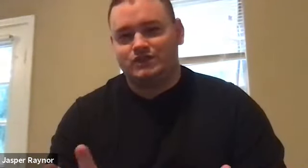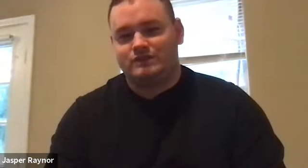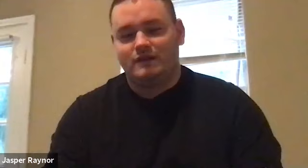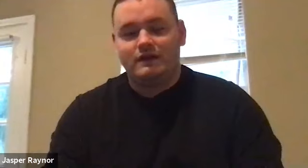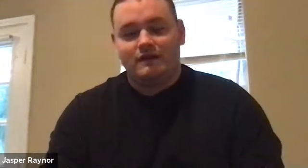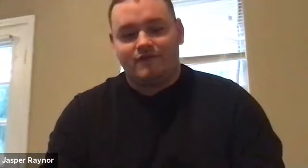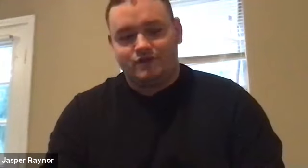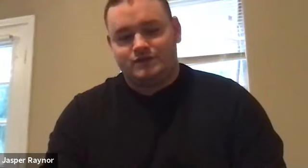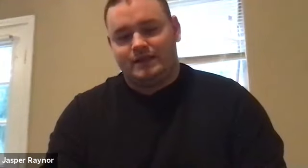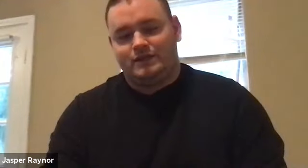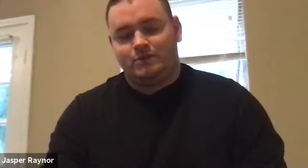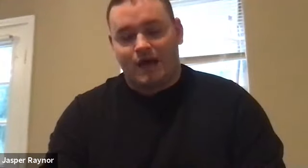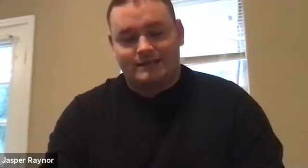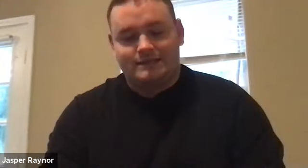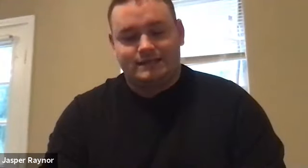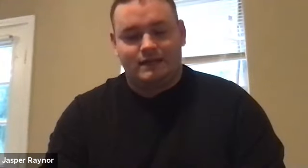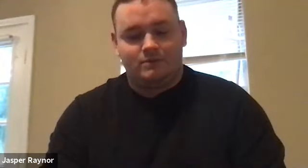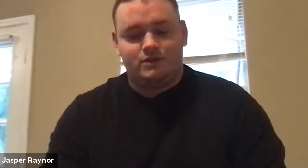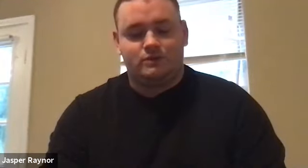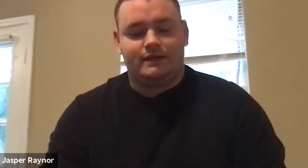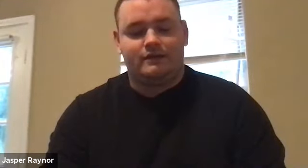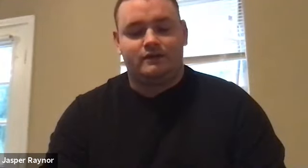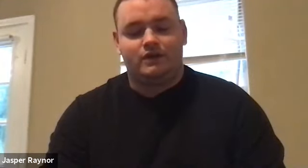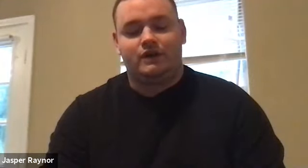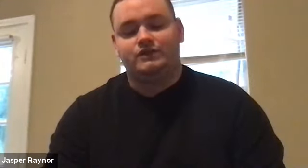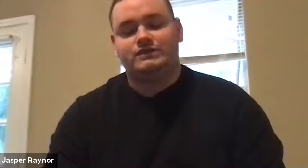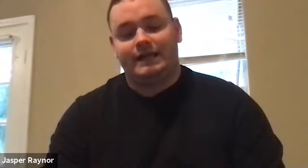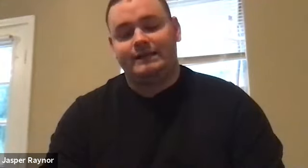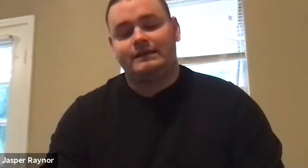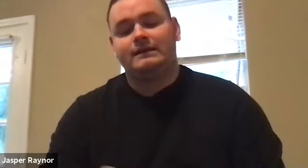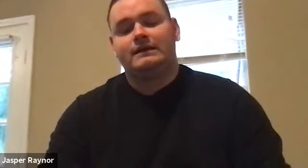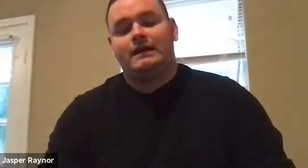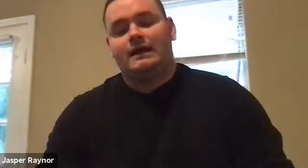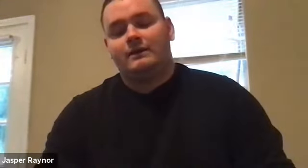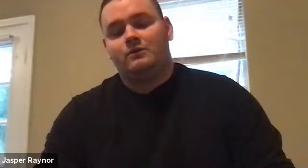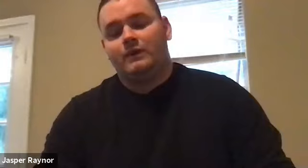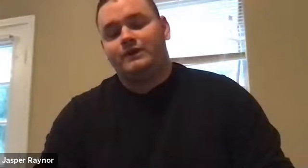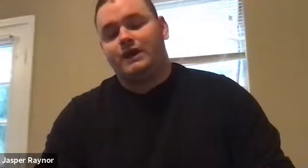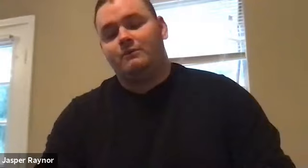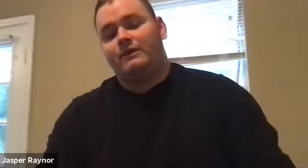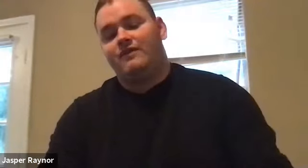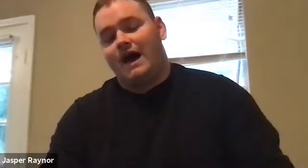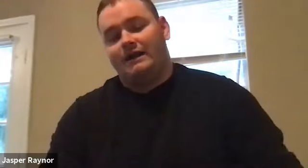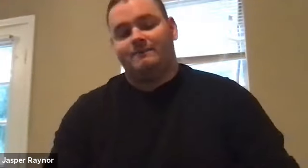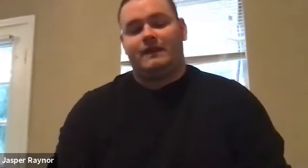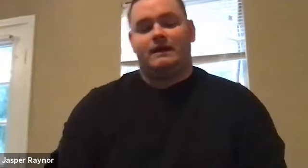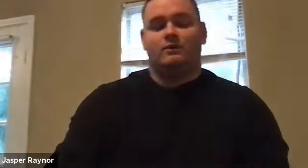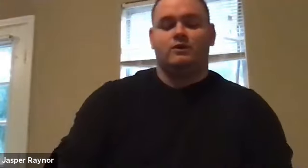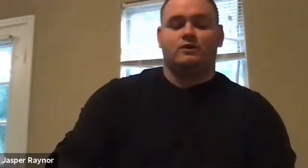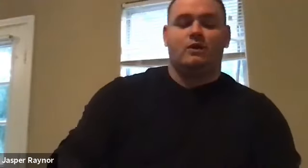conversation first, and you practice, and it helps you get a good understanding. And when we are done with that, I will go